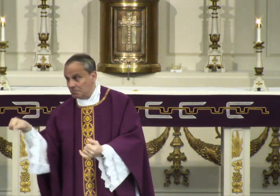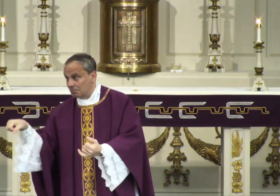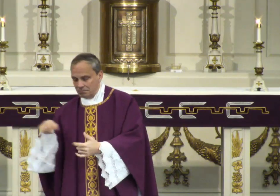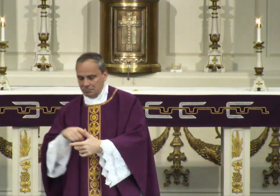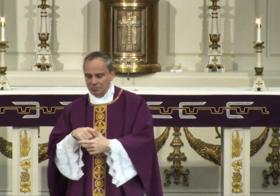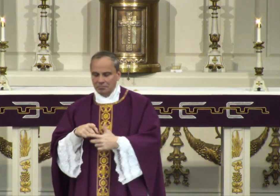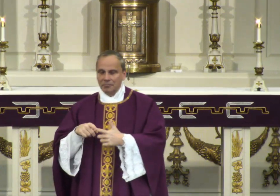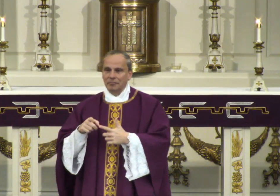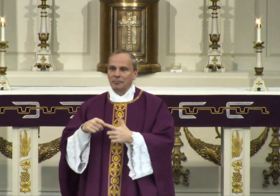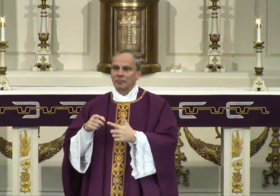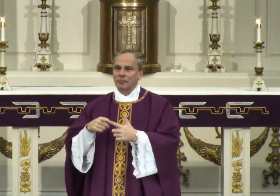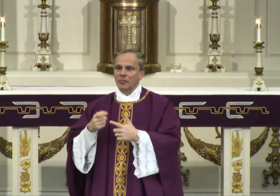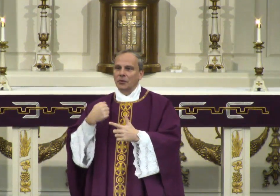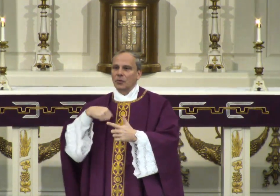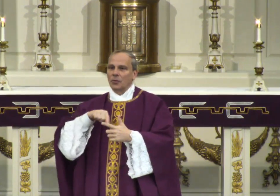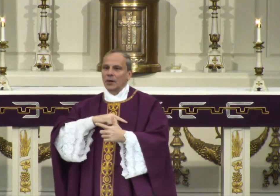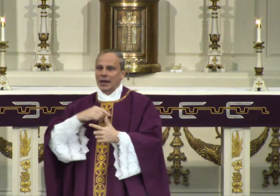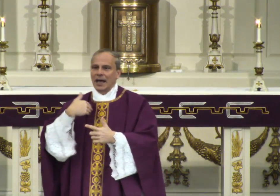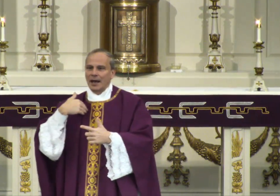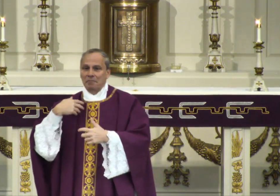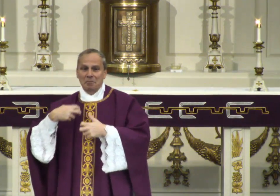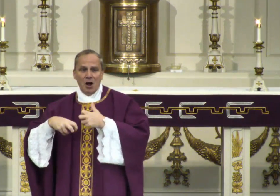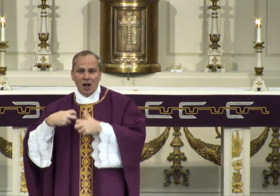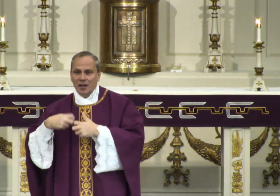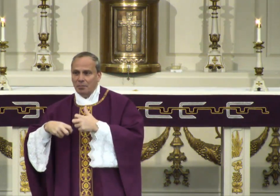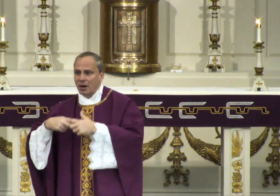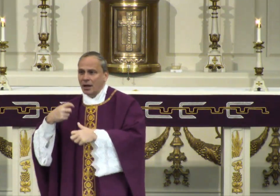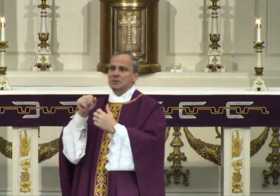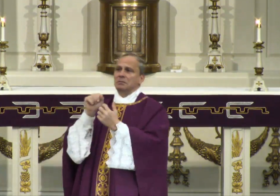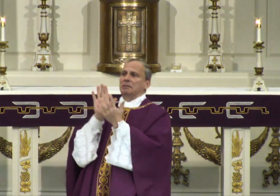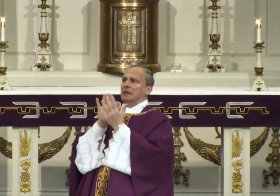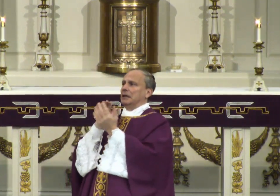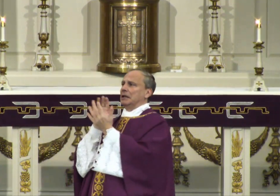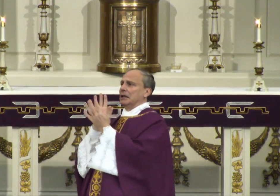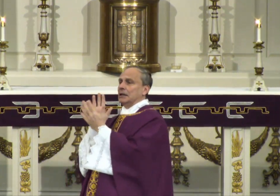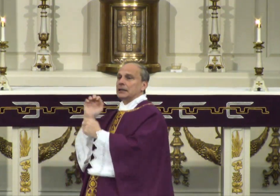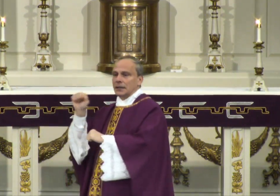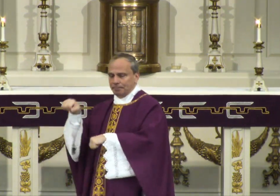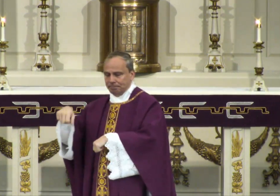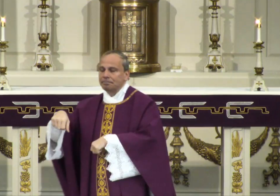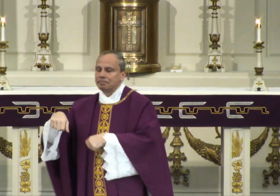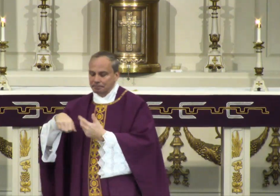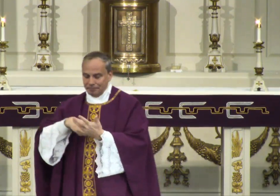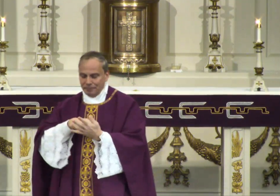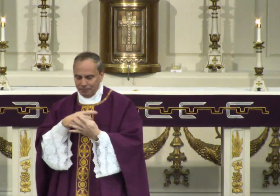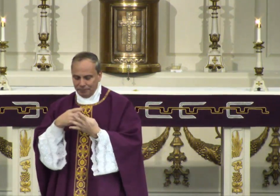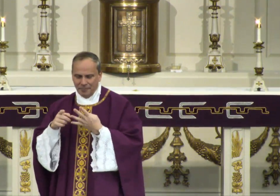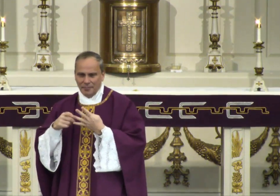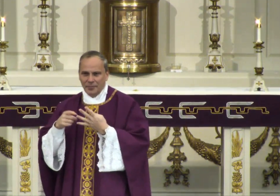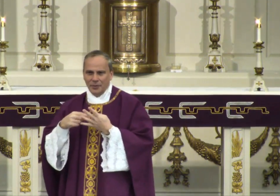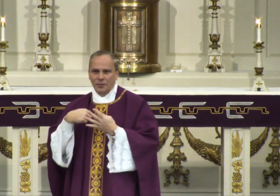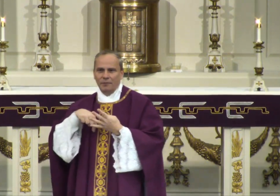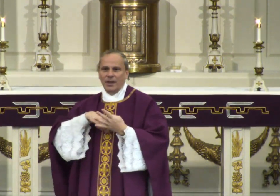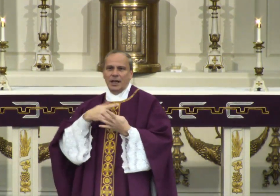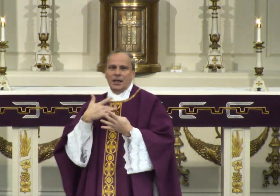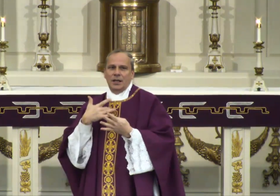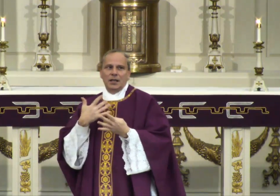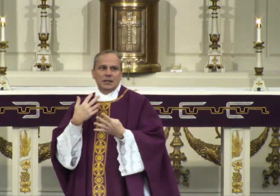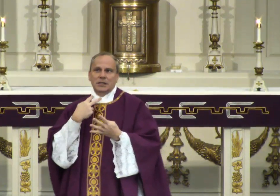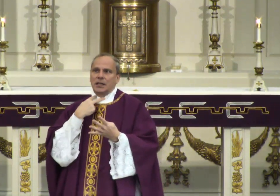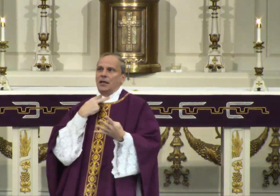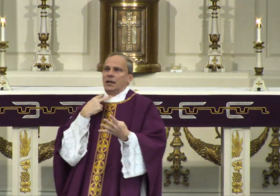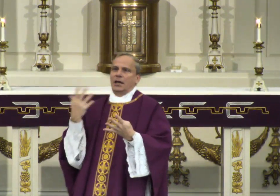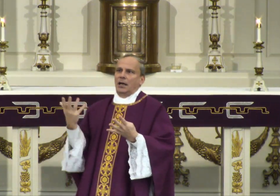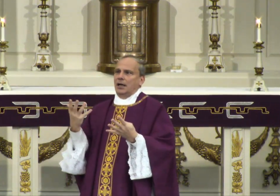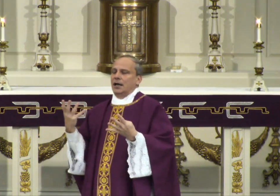And so it is now. We do experience sufferings. We do have problems that we face.